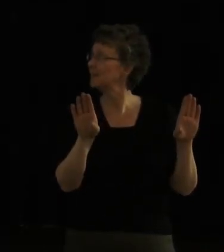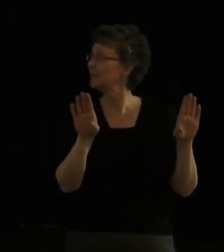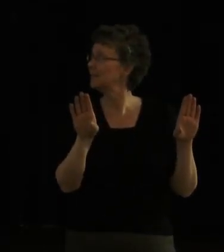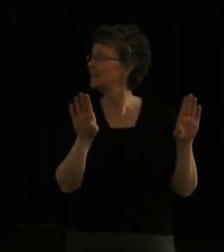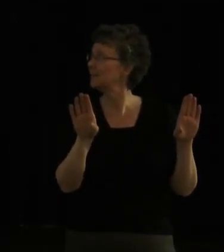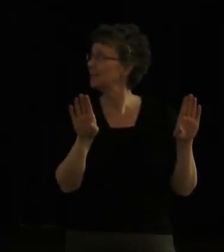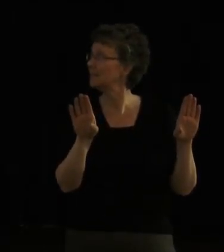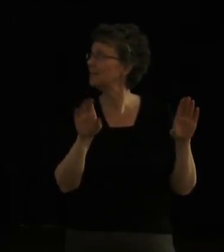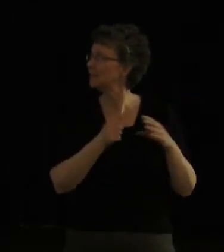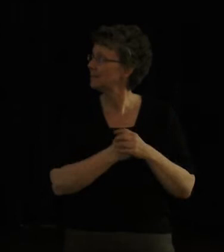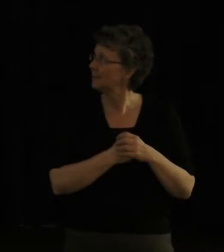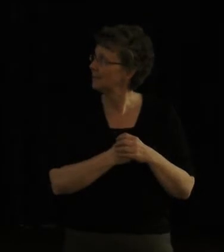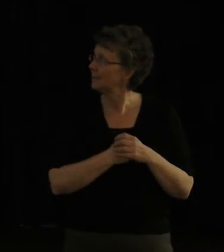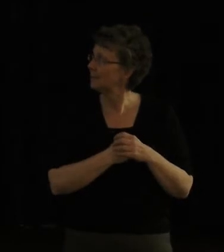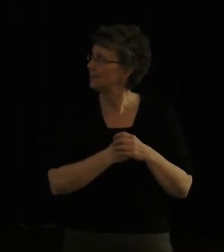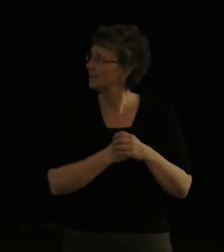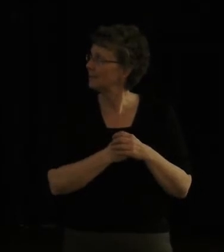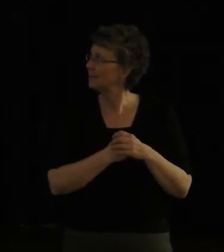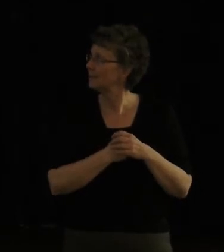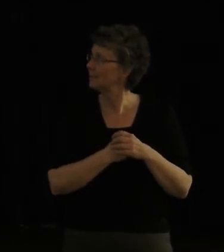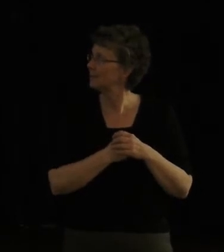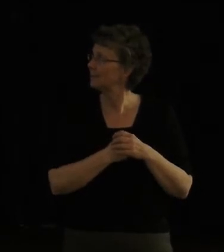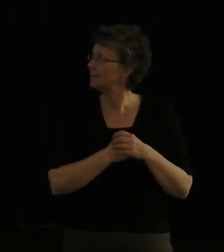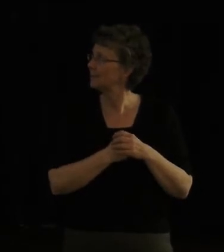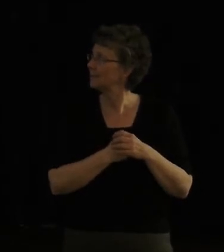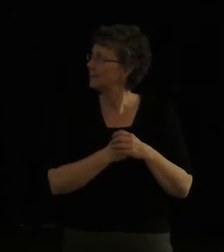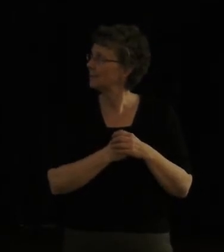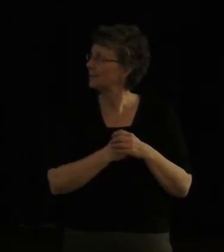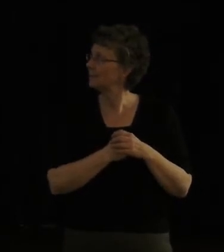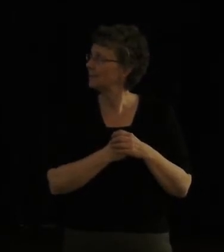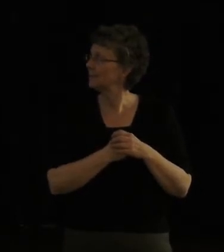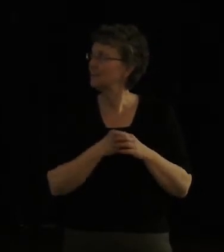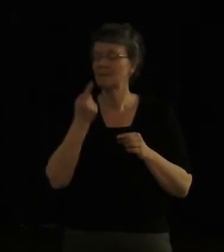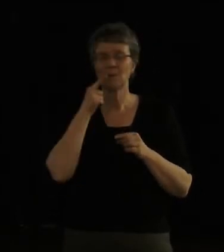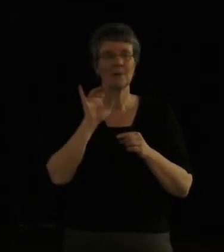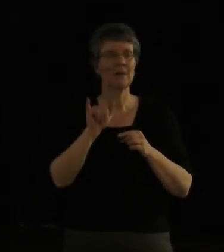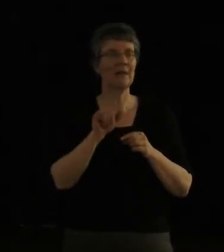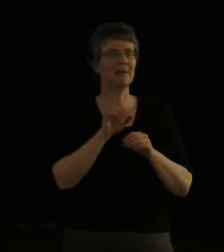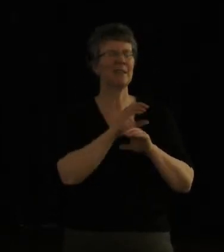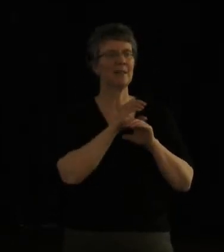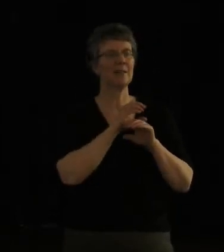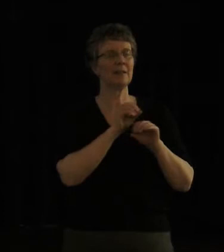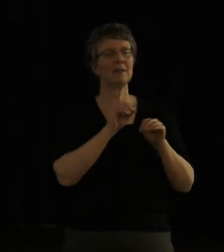so there are actually no curb cuts for the pathway system. And we created what we call a shoreline,